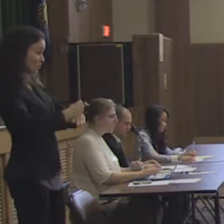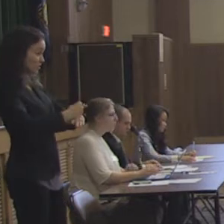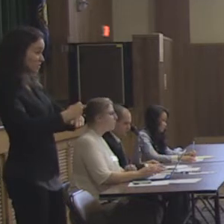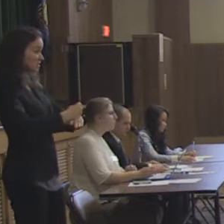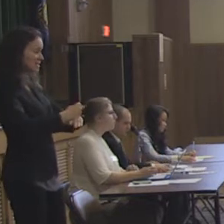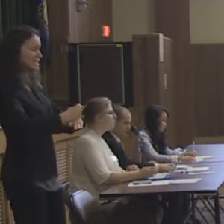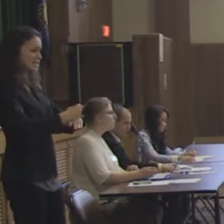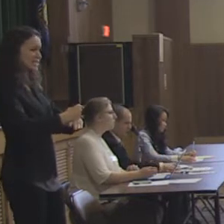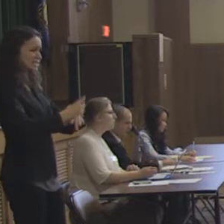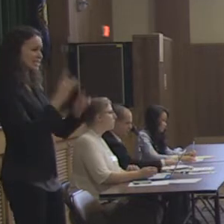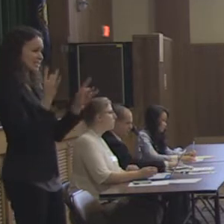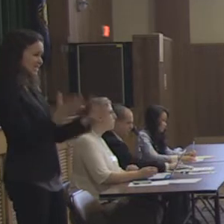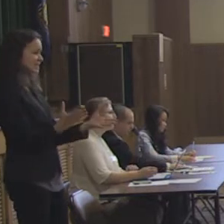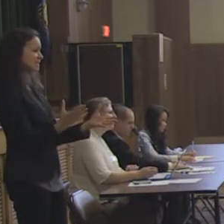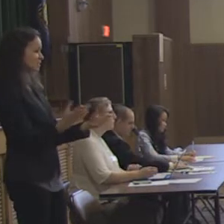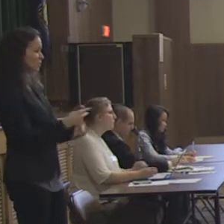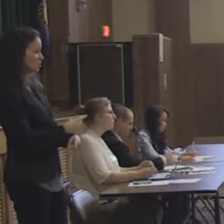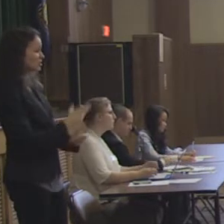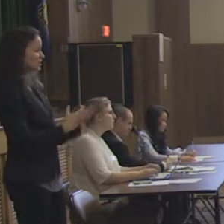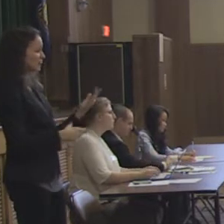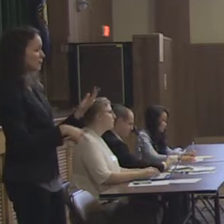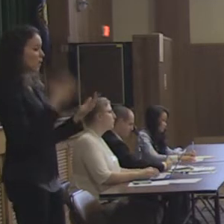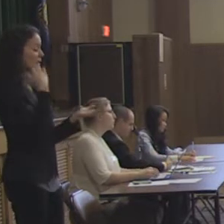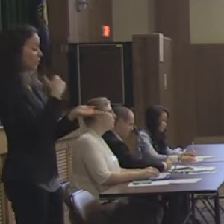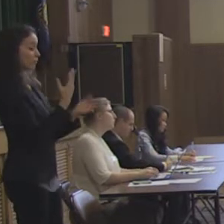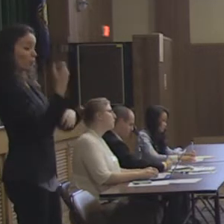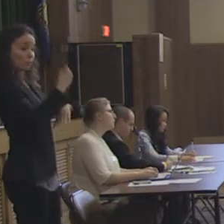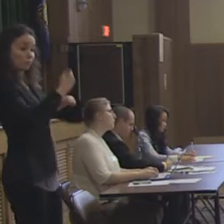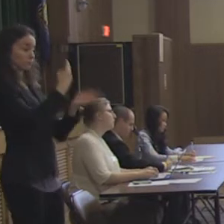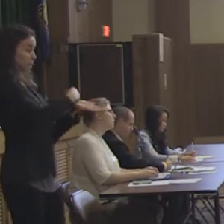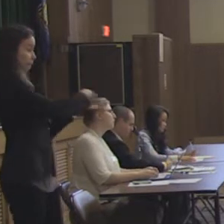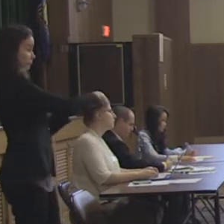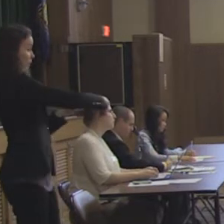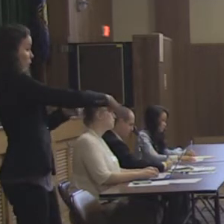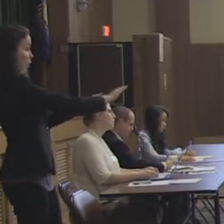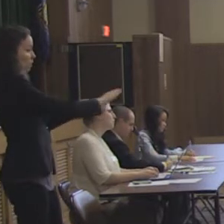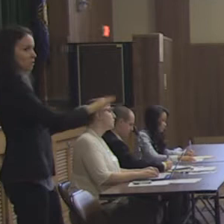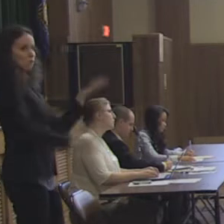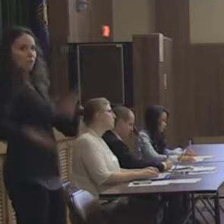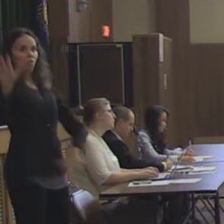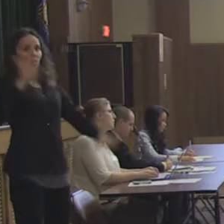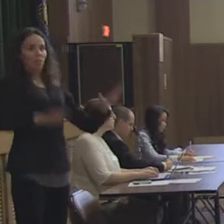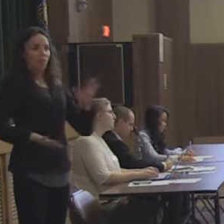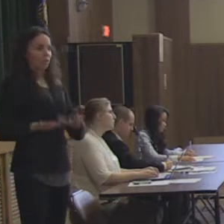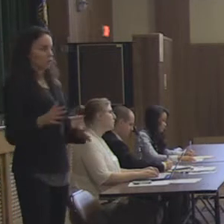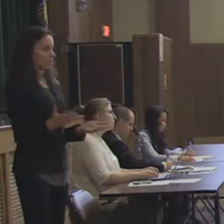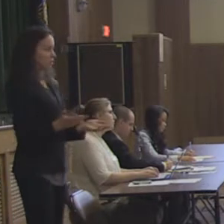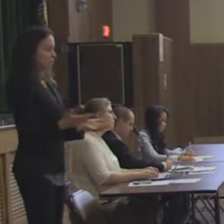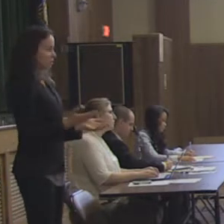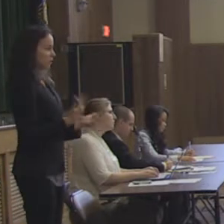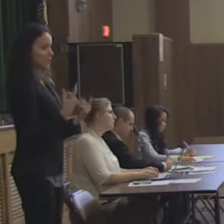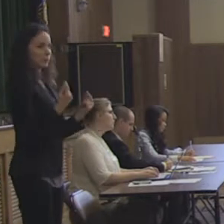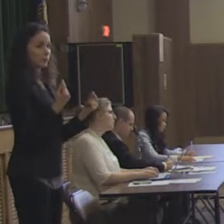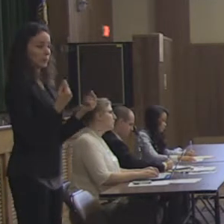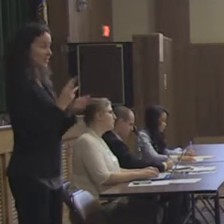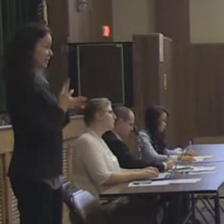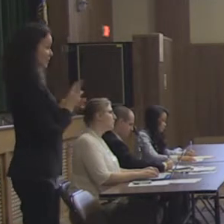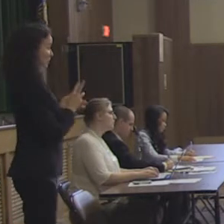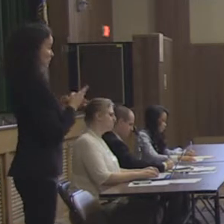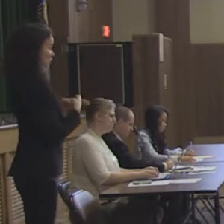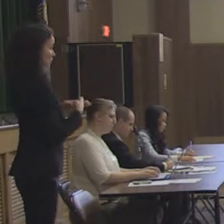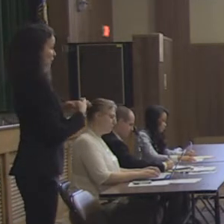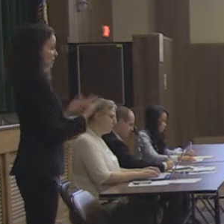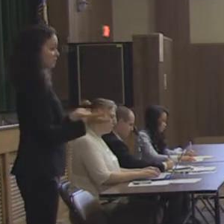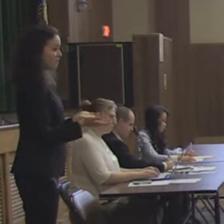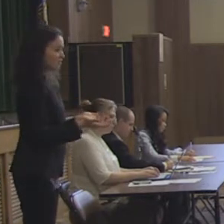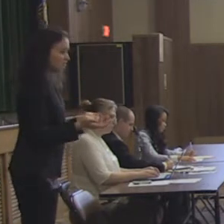impaired progress for some people. I don't know, people have to be there forever, but they having a place where they can stay more than maybe 2 or 6 weeks is important because